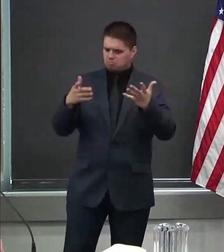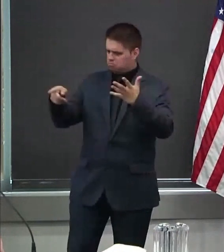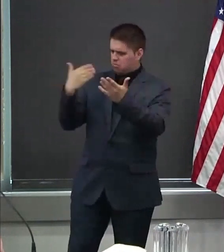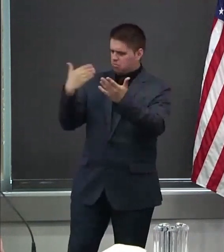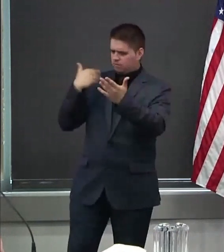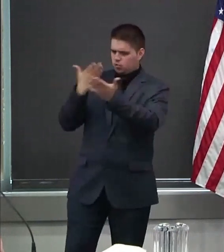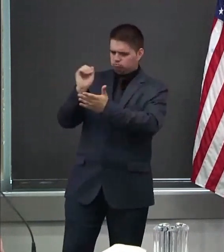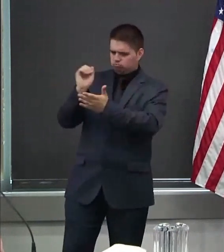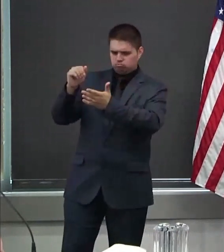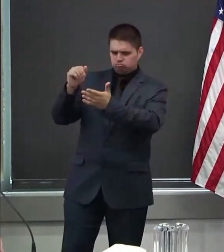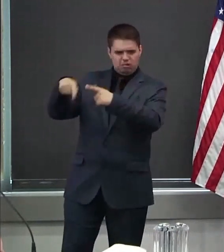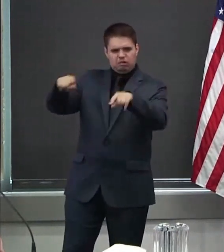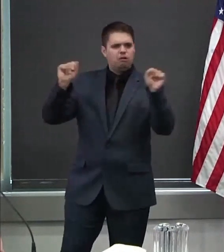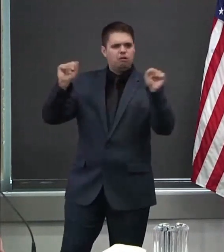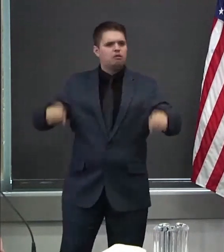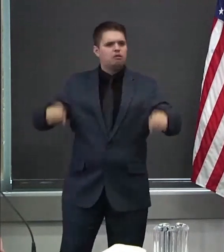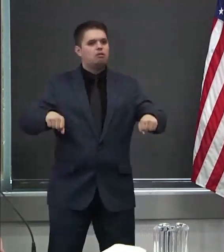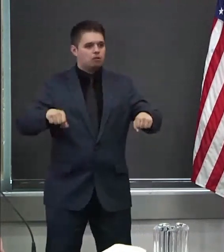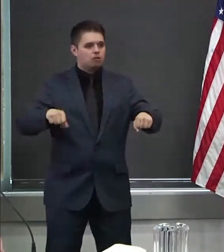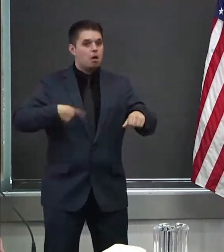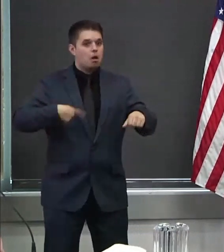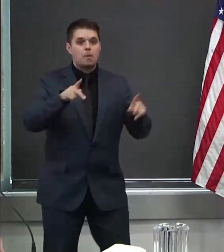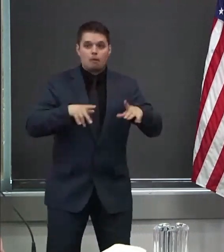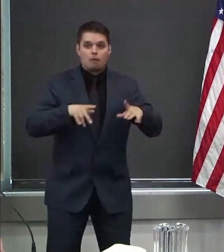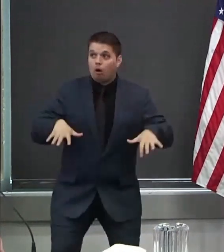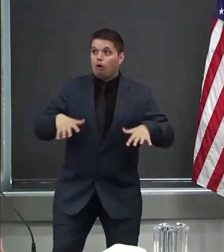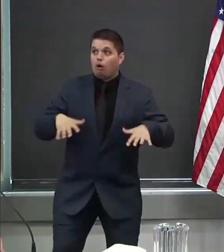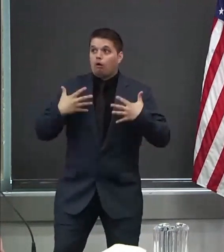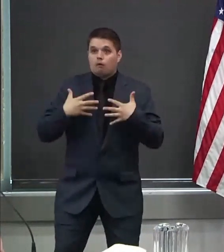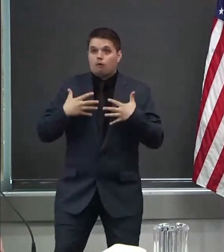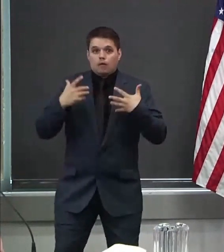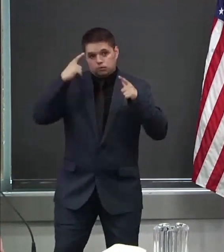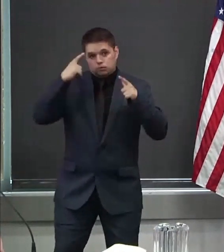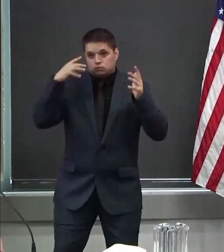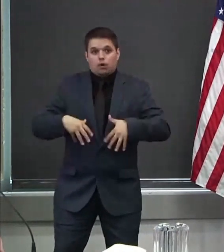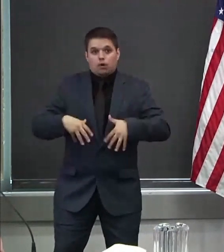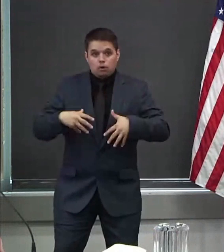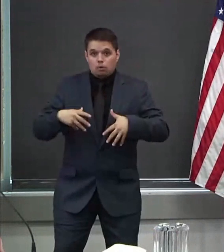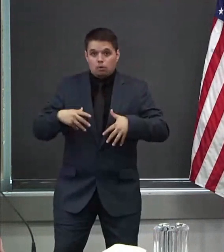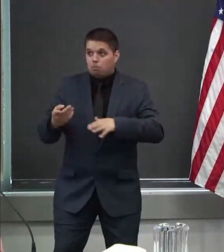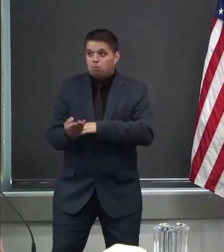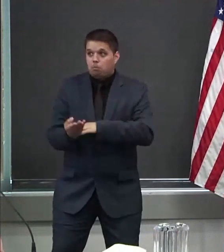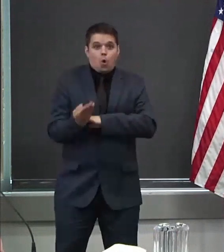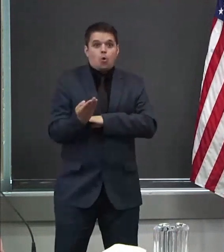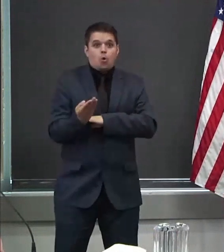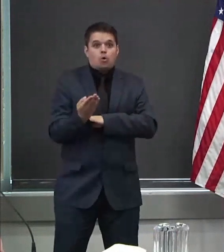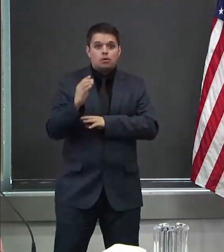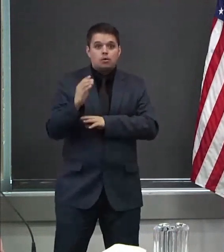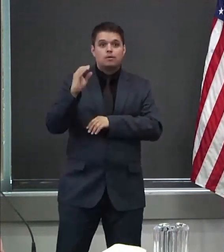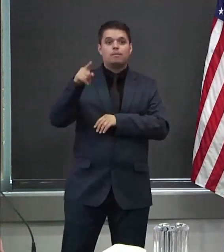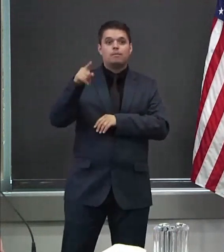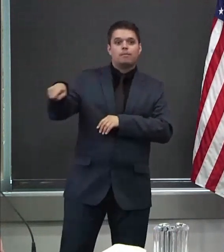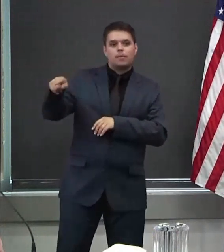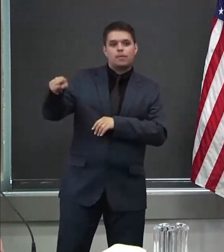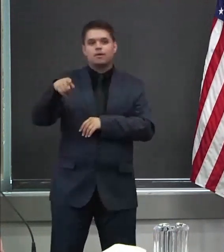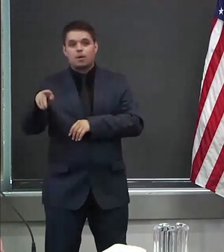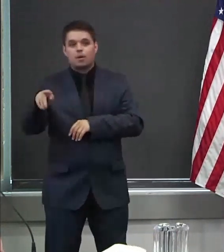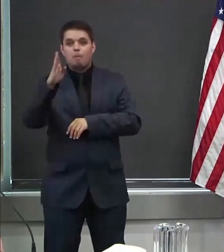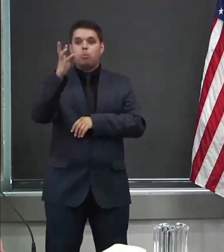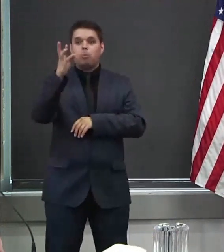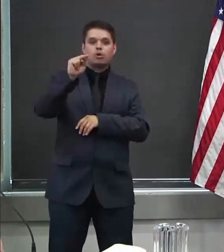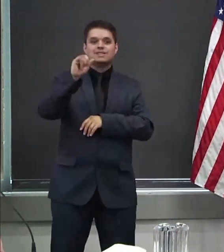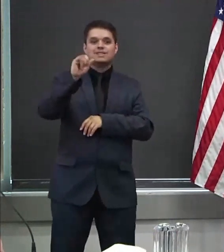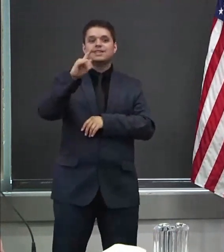breath away to see the photo this morning of Oregonians on the Burnside Bridge. That